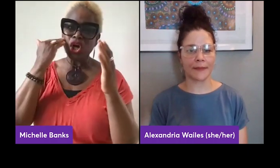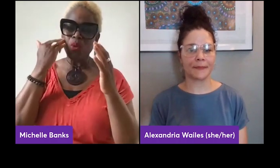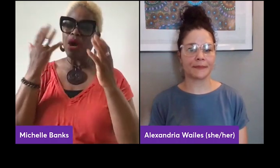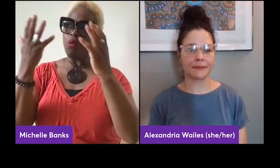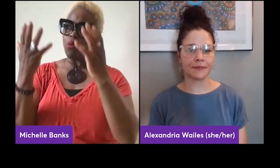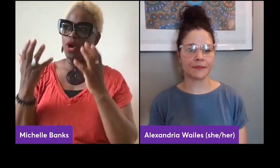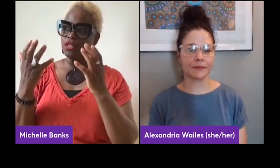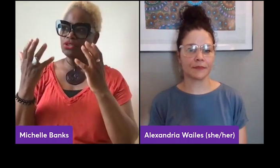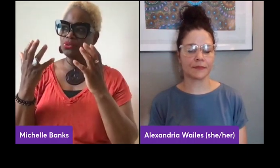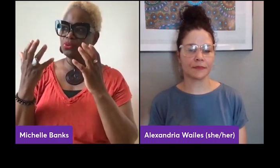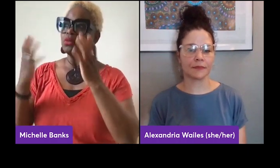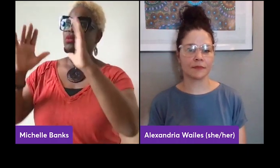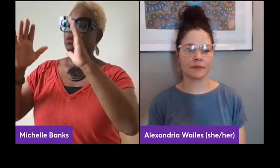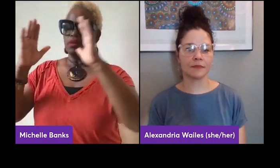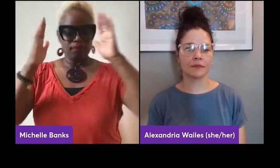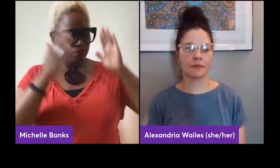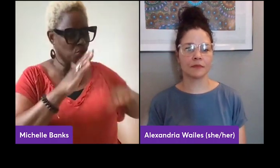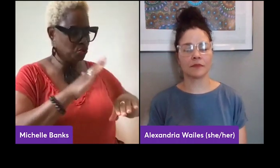well,